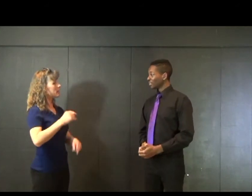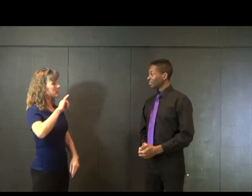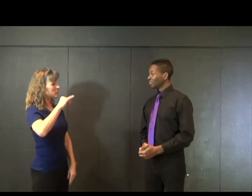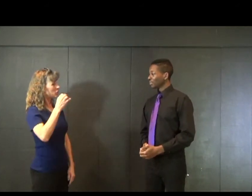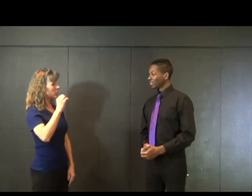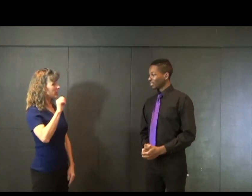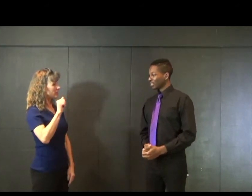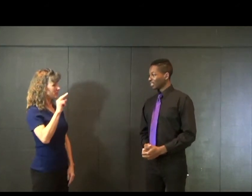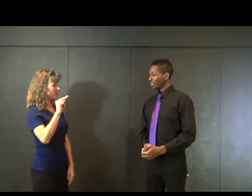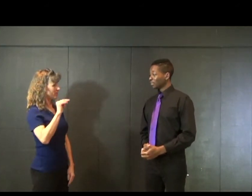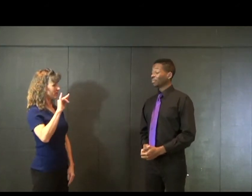is Janine.